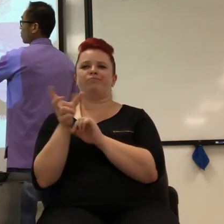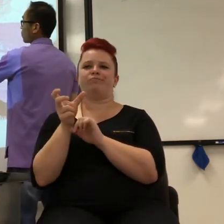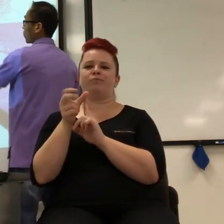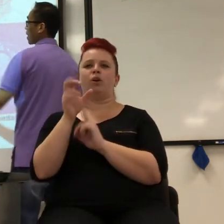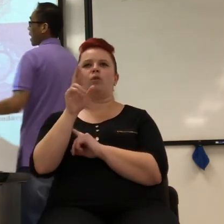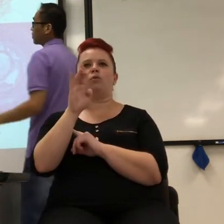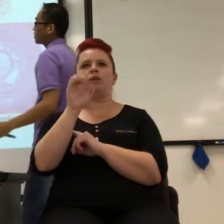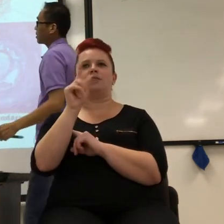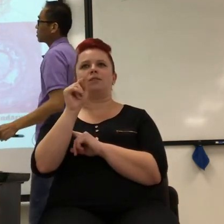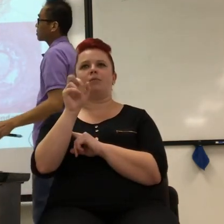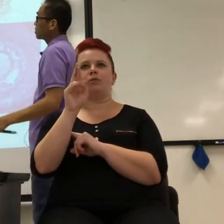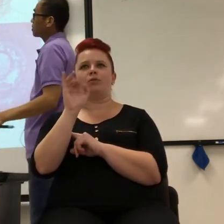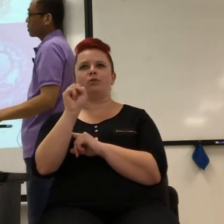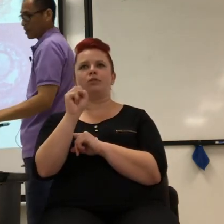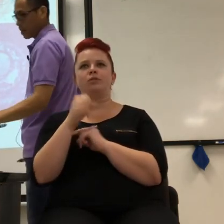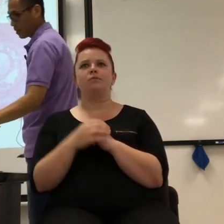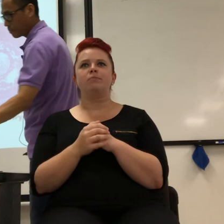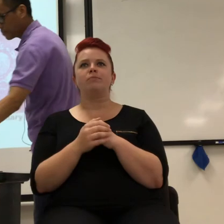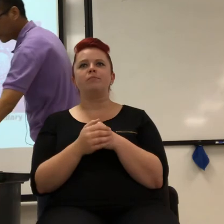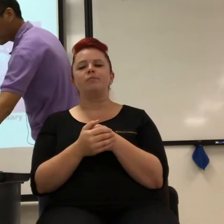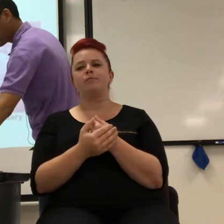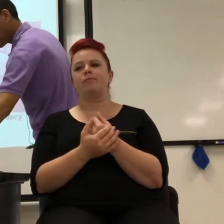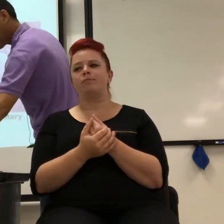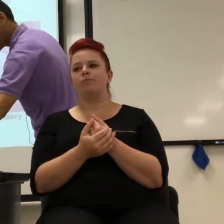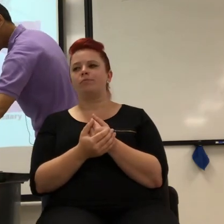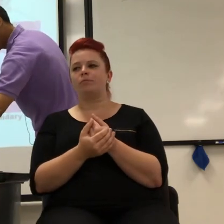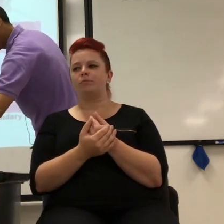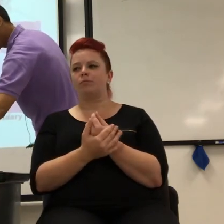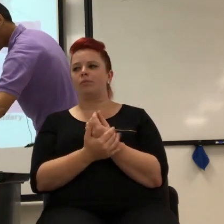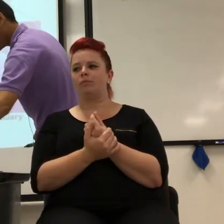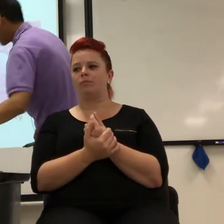So what happens is